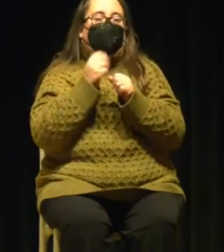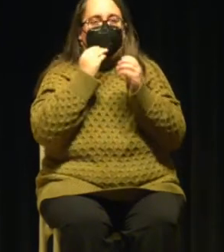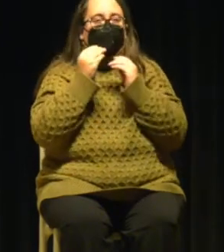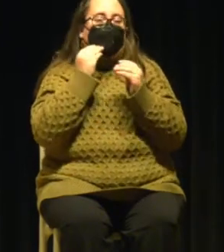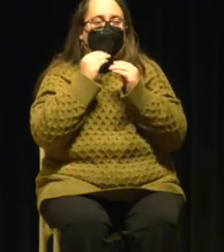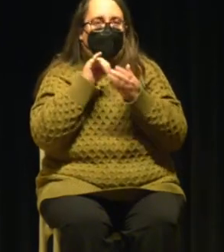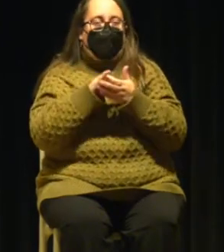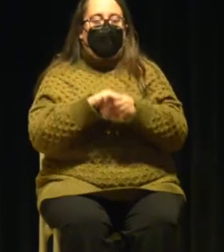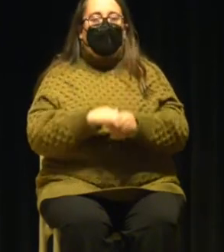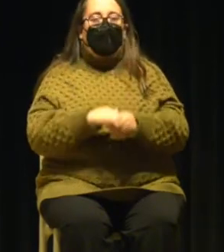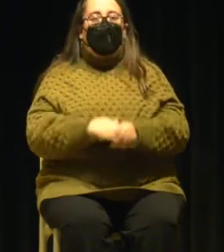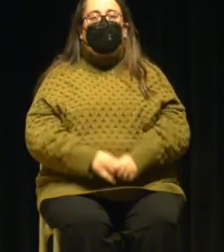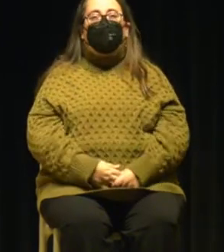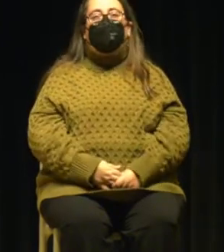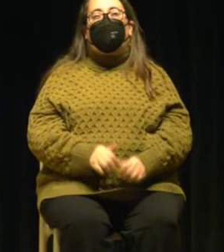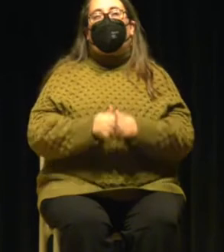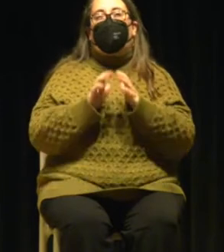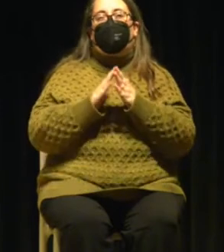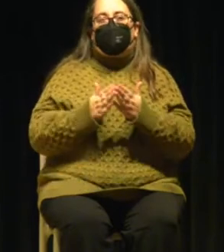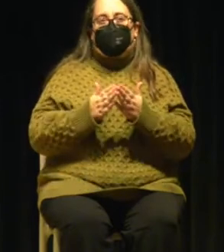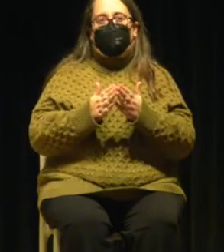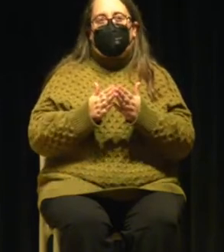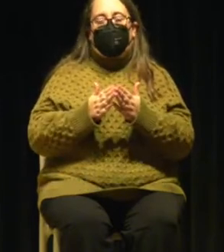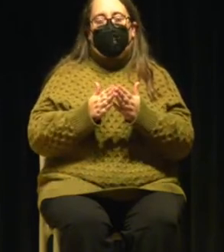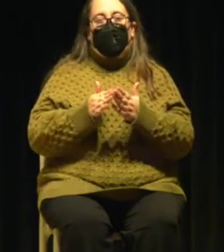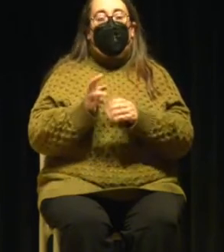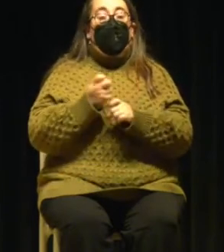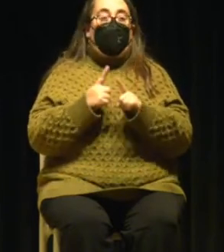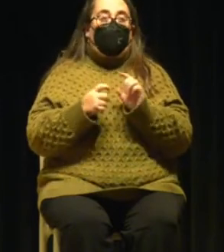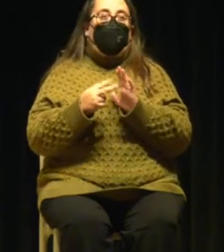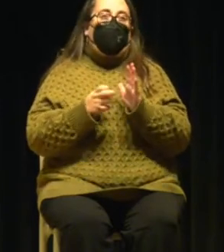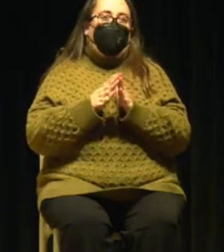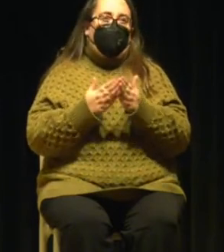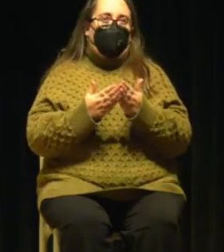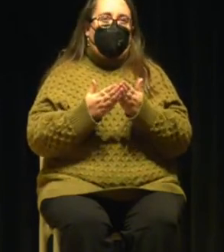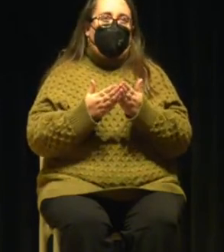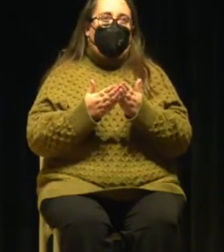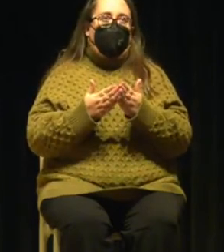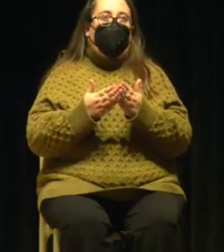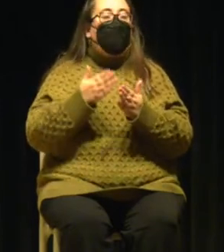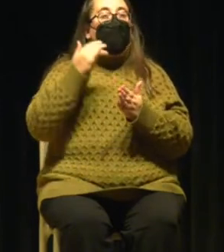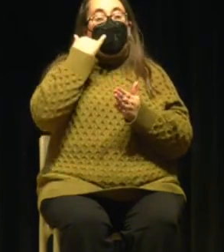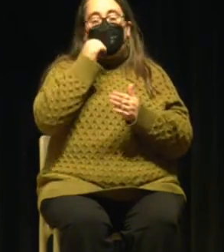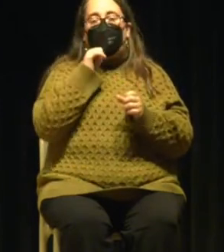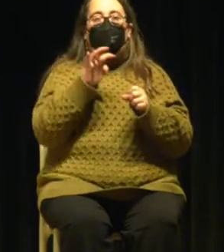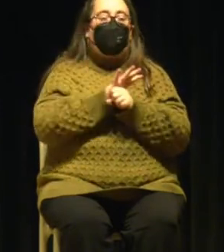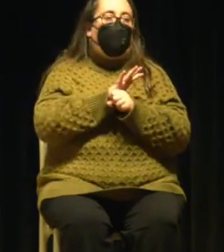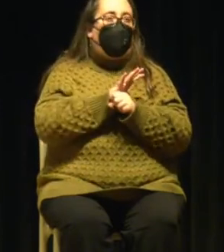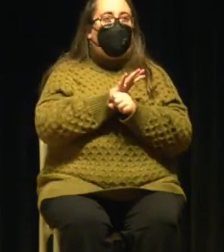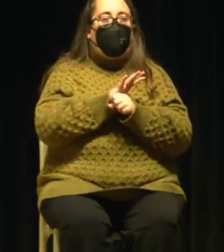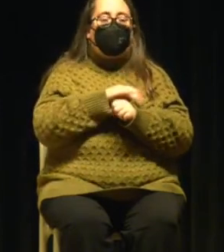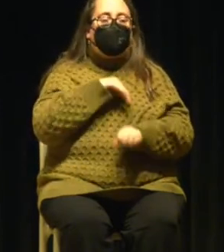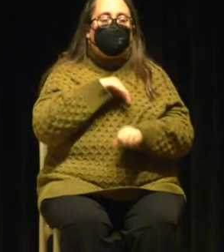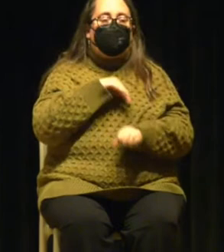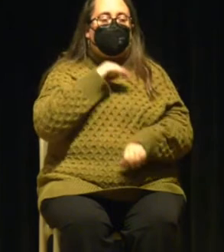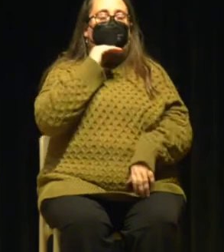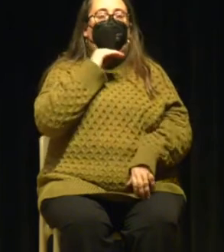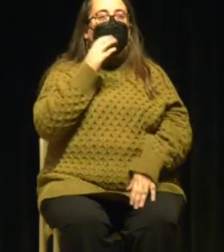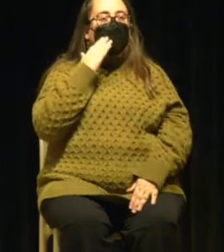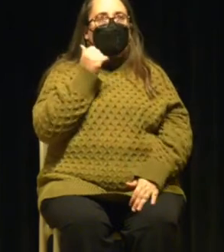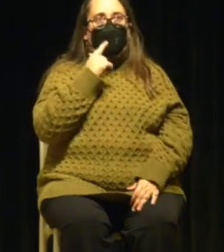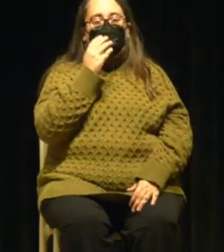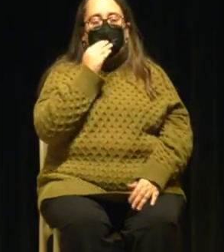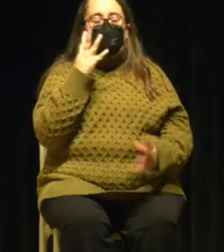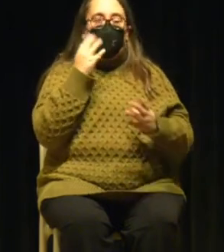ways, it feels like. Well, throughout the book, I mean, also, it's also very hard to read the book unless you're like on a full stomach, because you just want to eat. I mean, there's so many